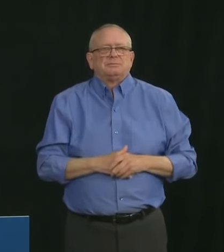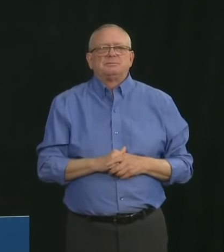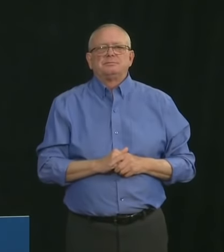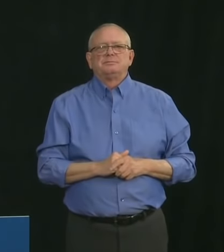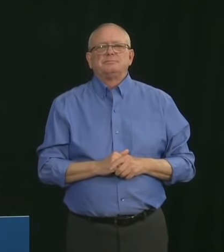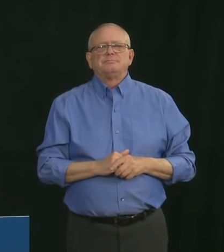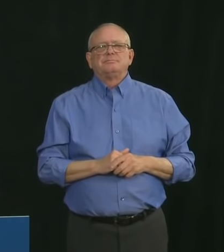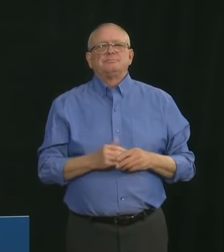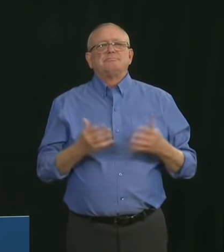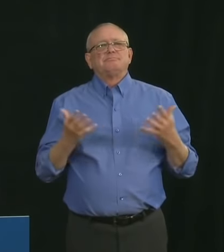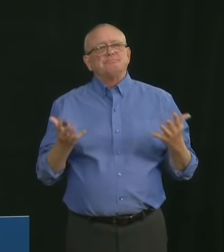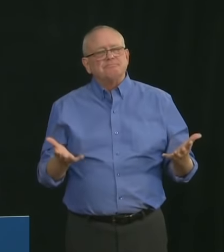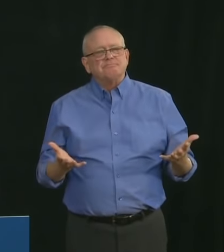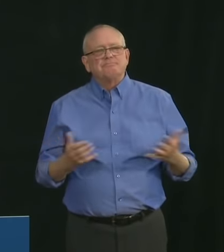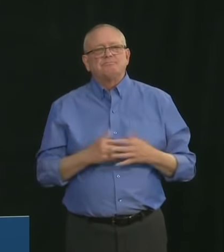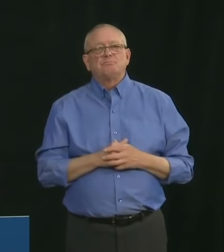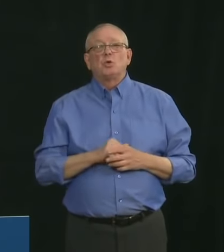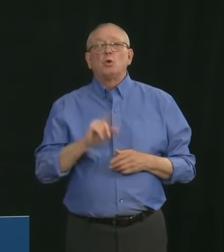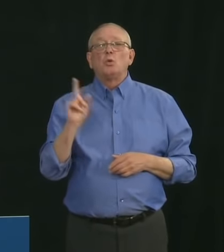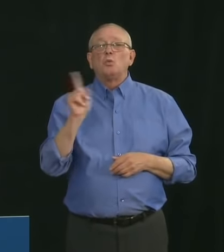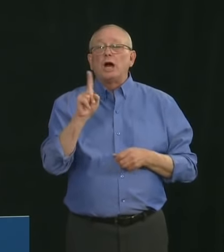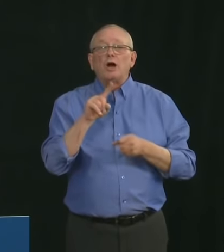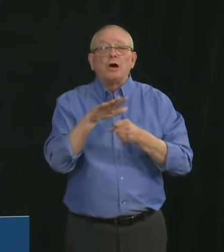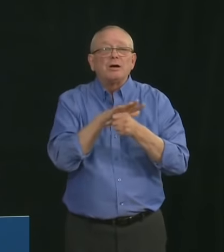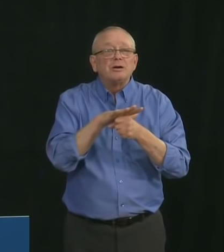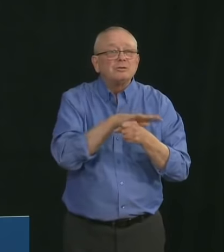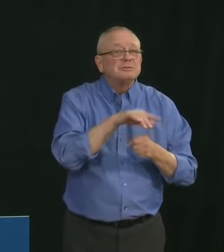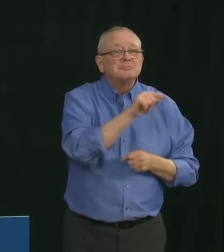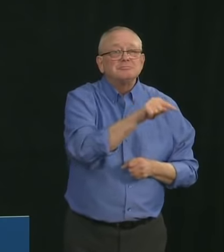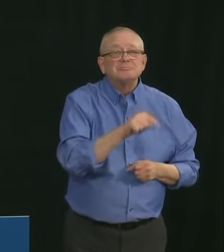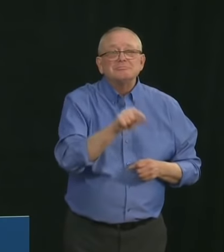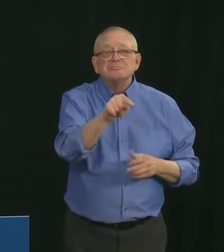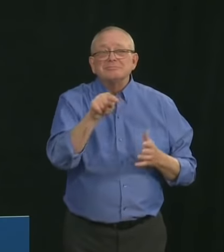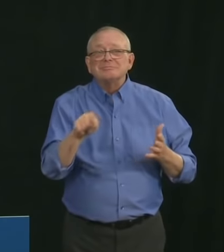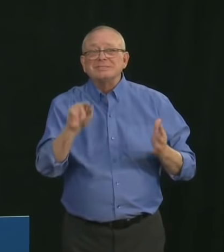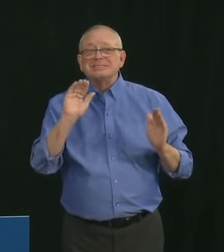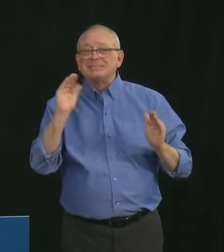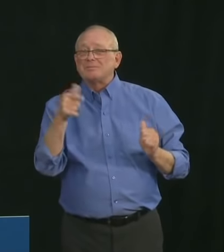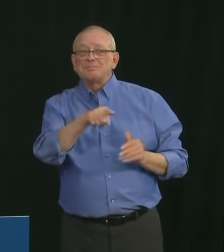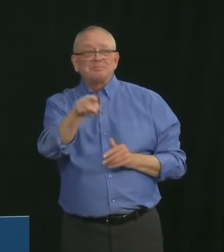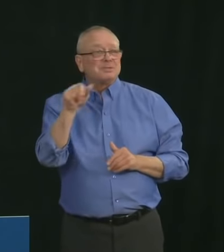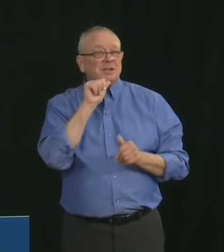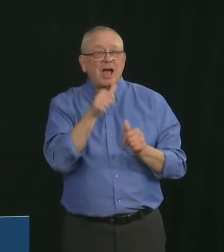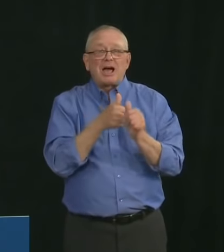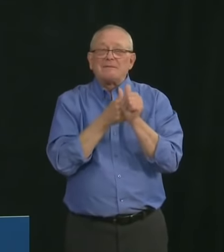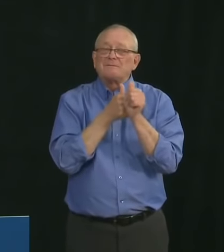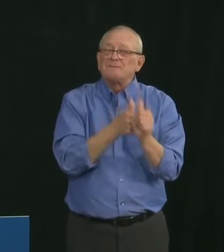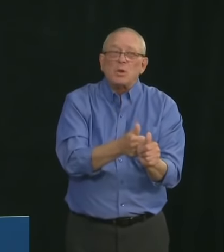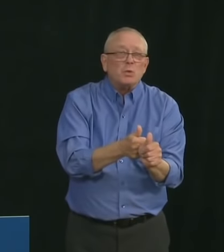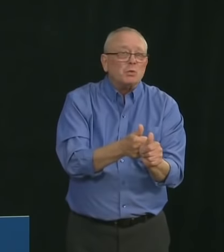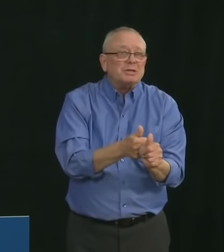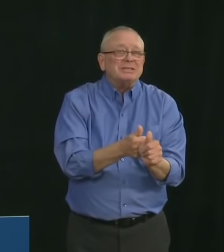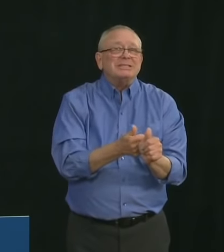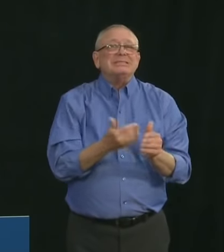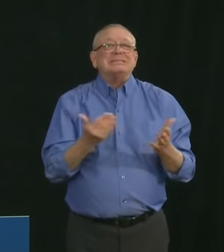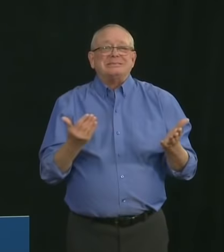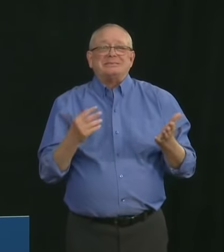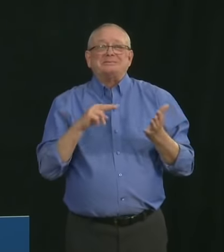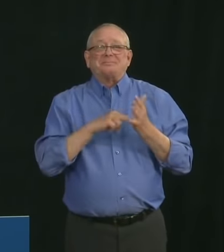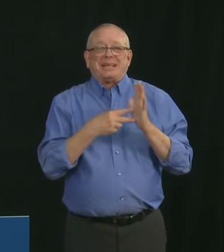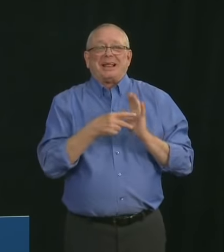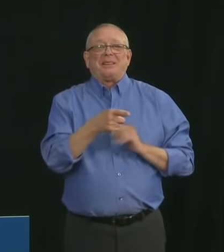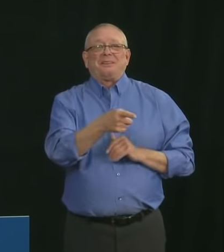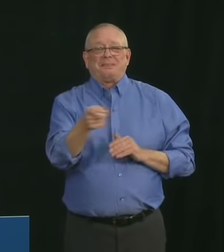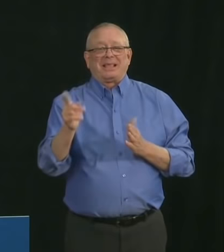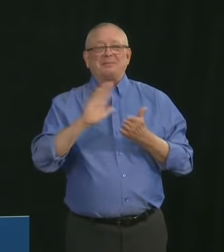are reports of the guidance not being followed is that those organizations are incurring upon themselves a liability,